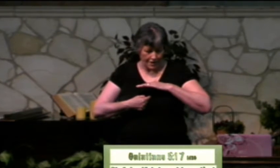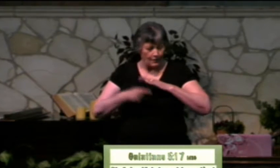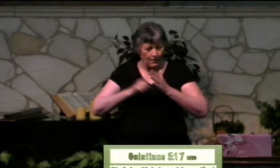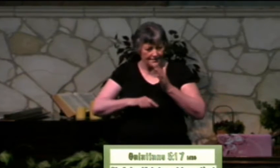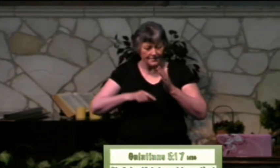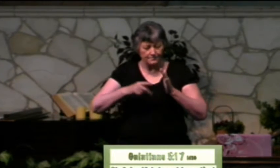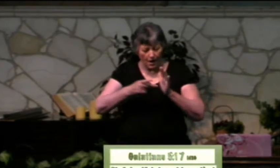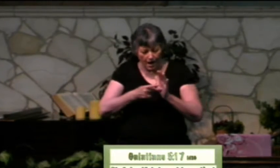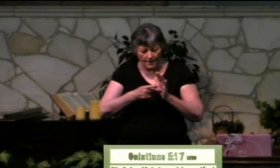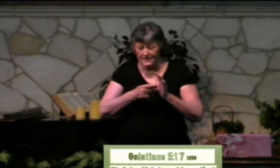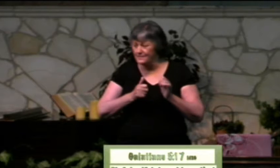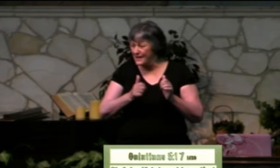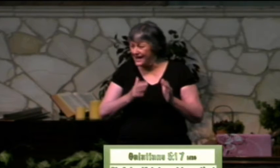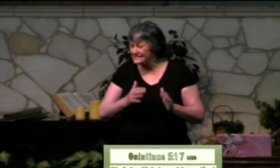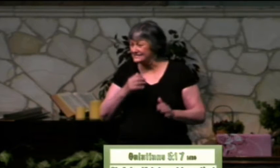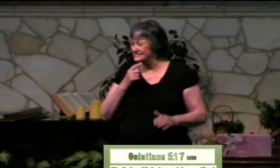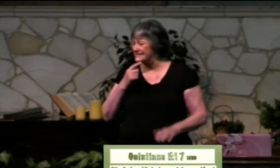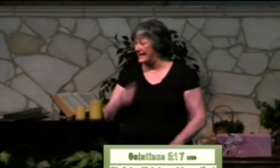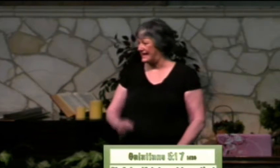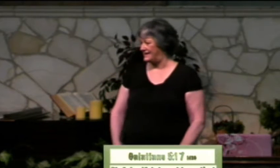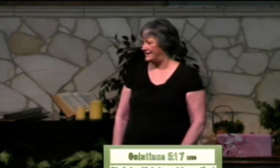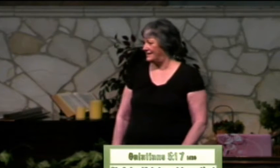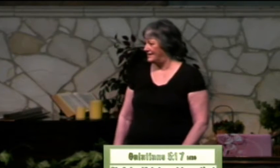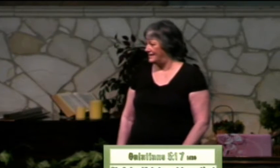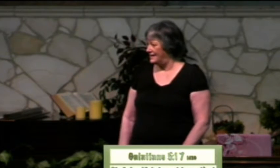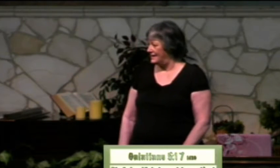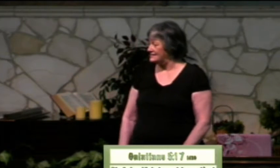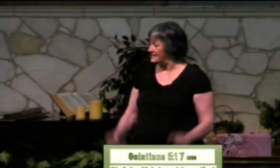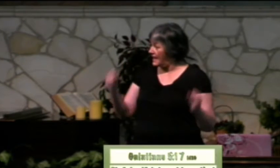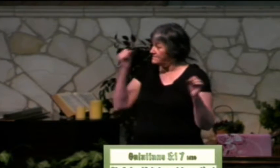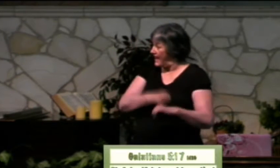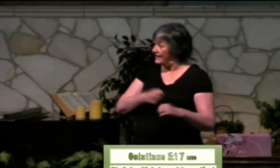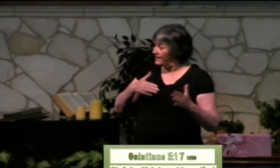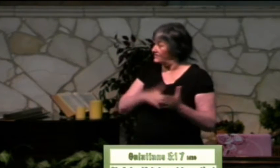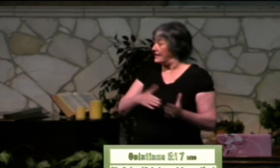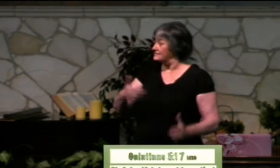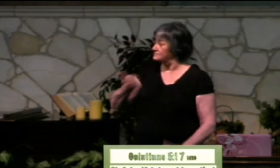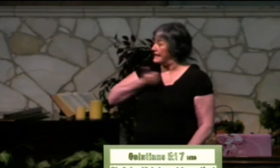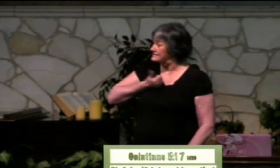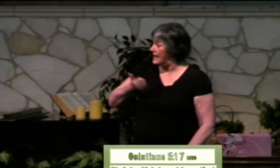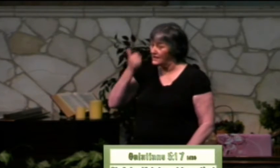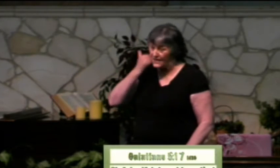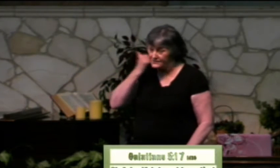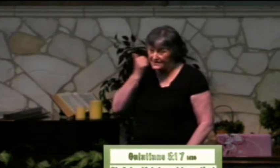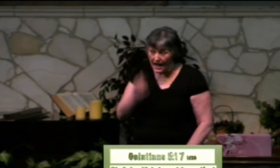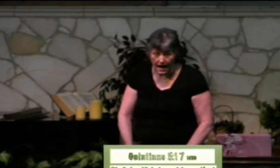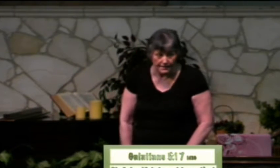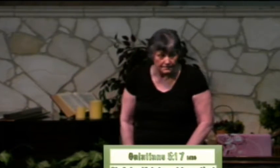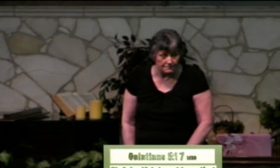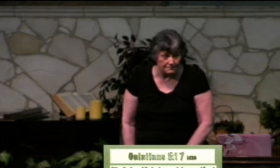What did Paul the Apostle say? He said, I fight against myself every day.